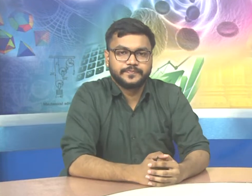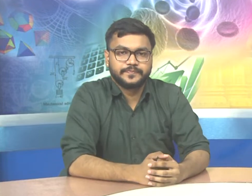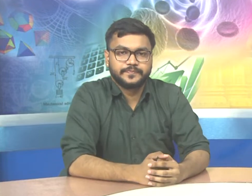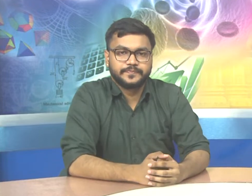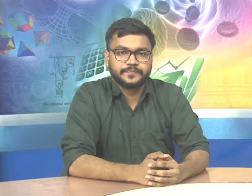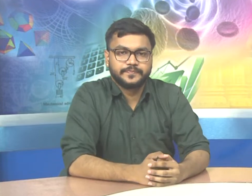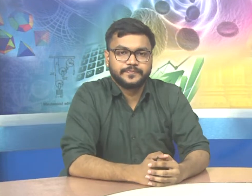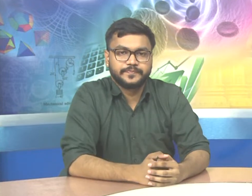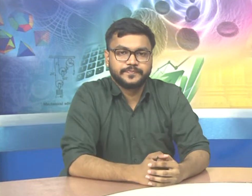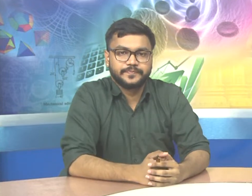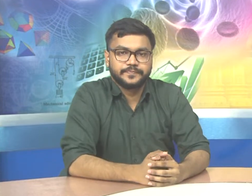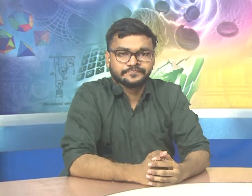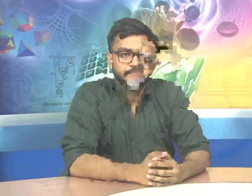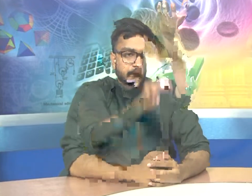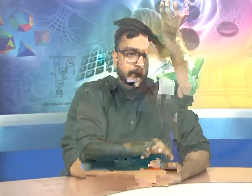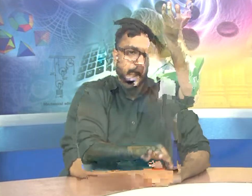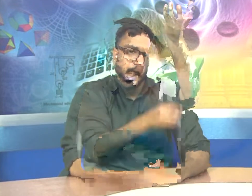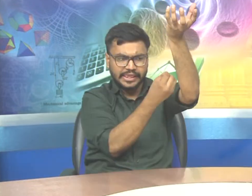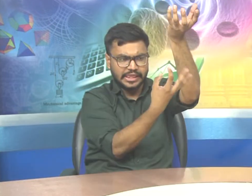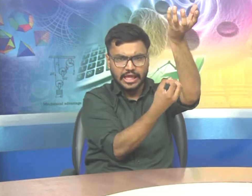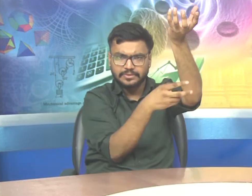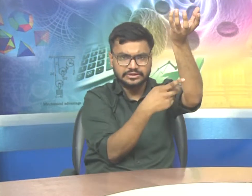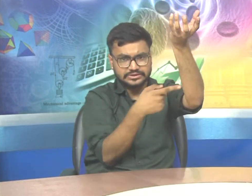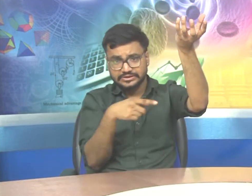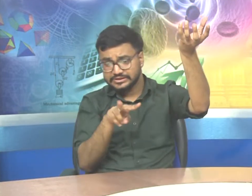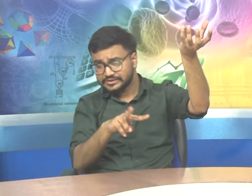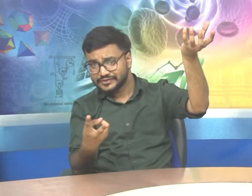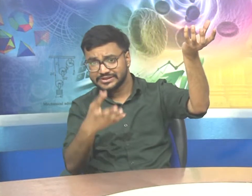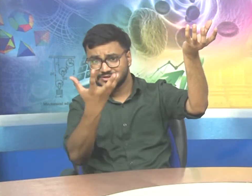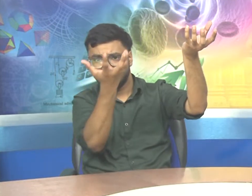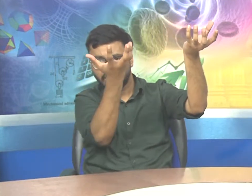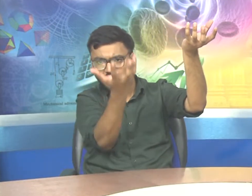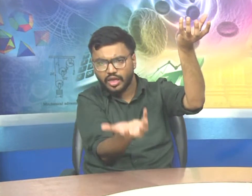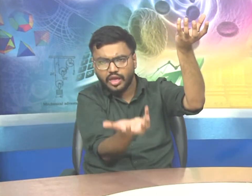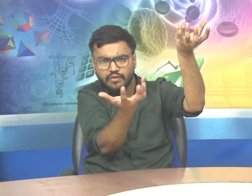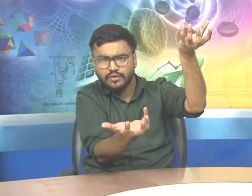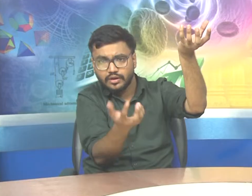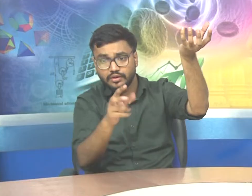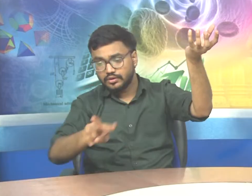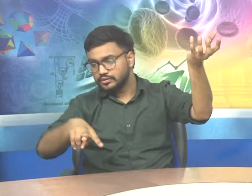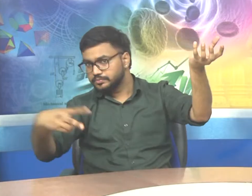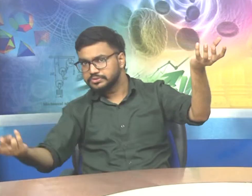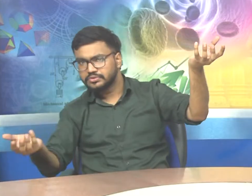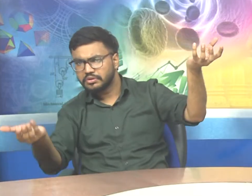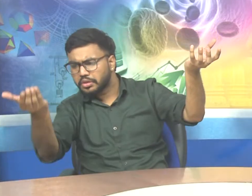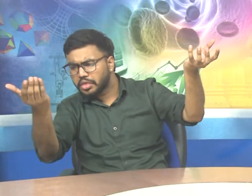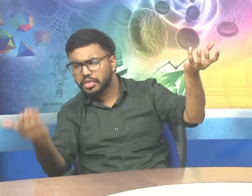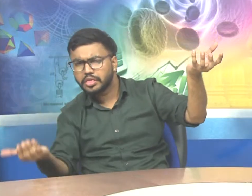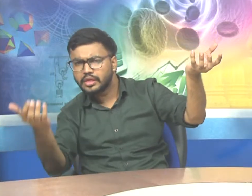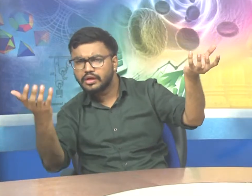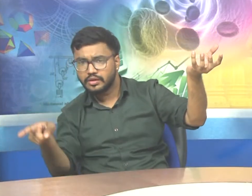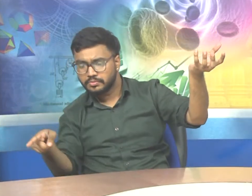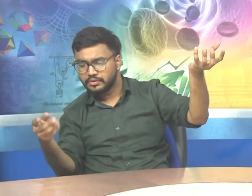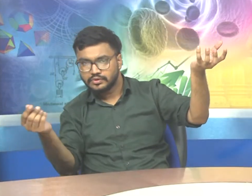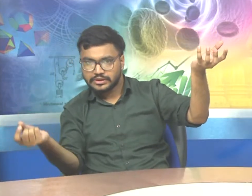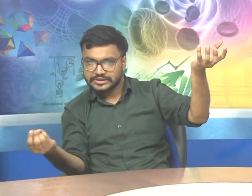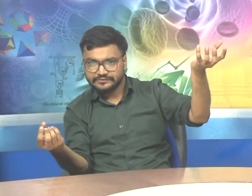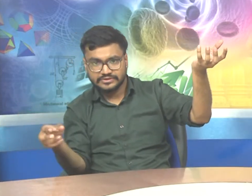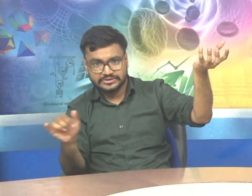potential energy, and we can say that the higher the body is raised, the more potential energy it